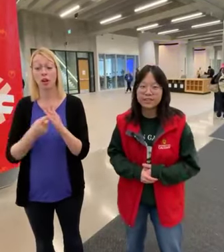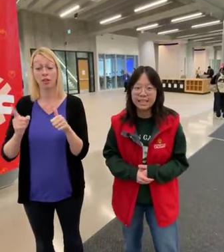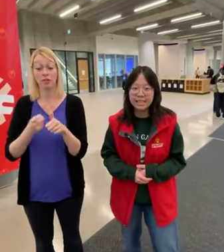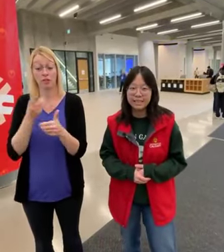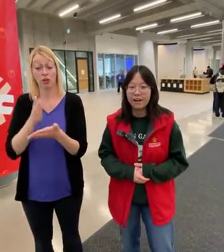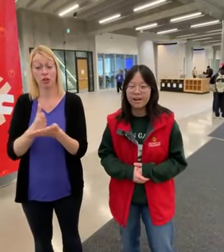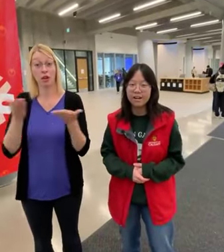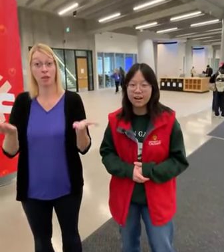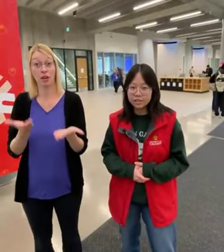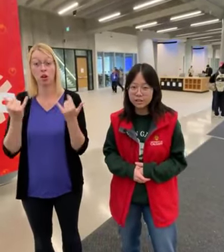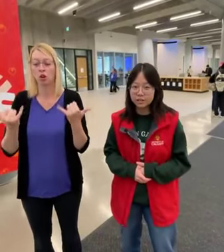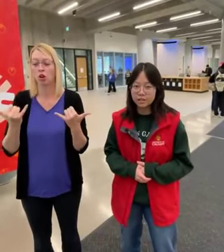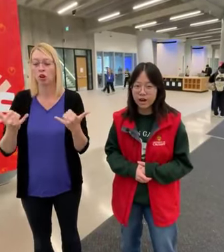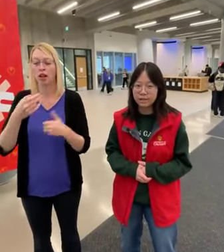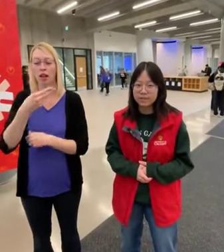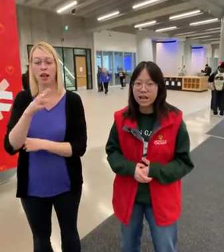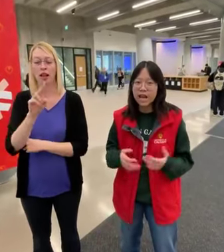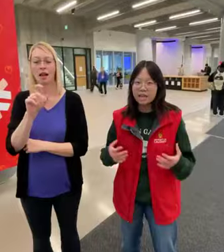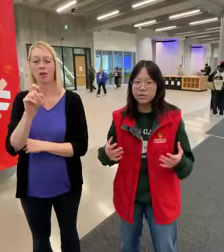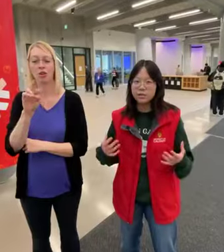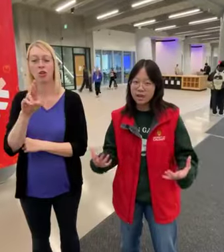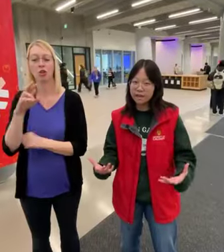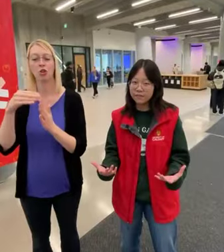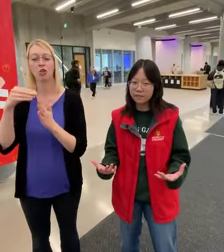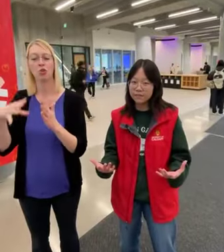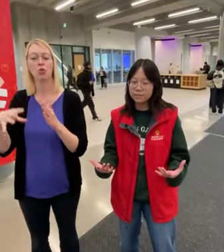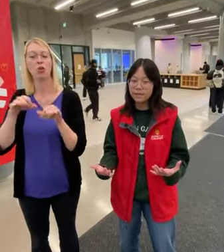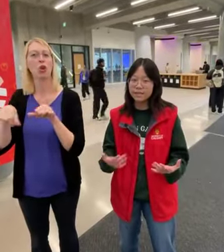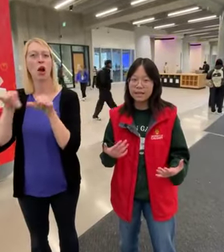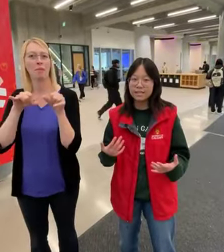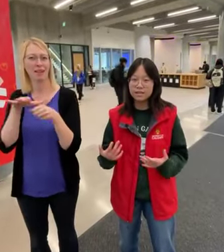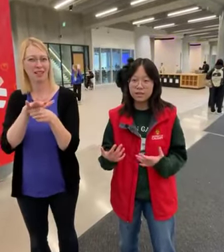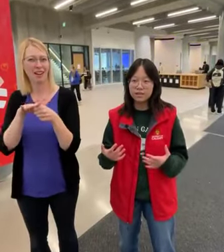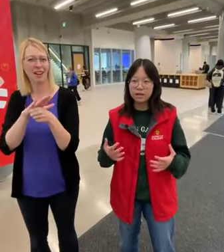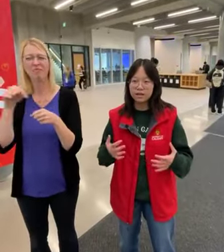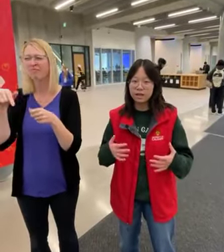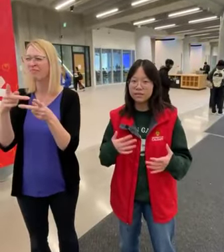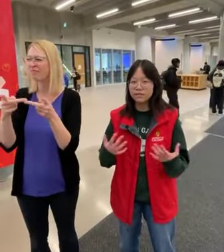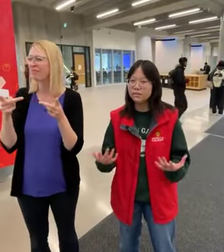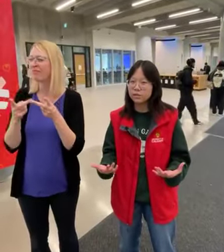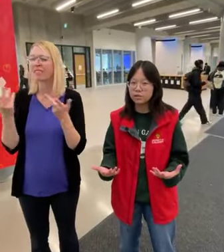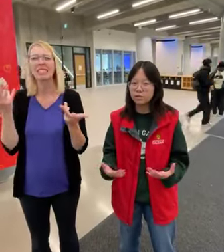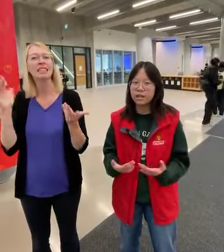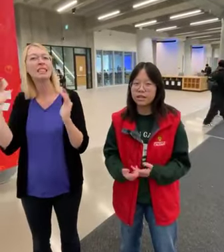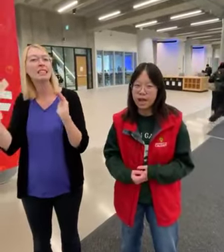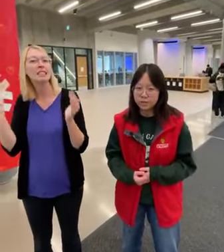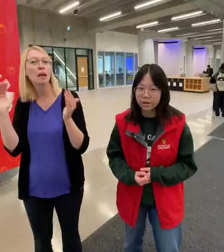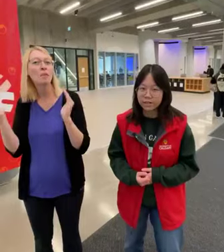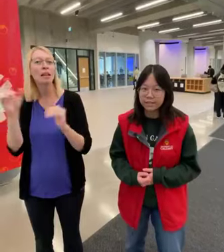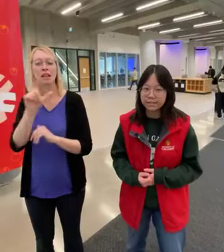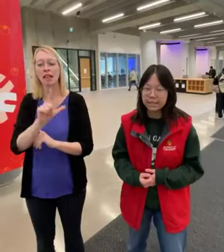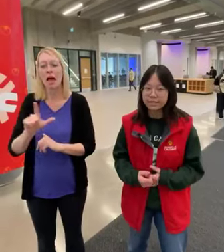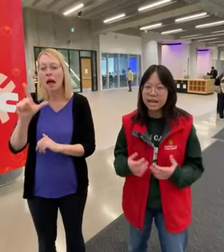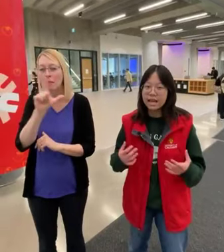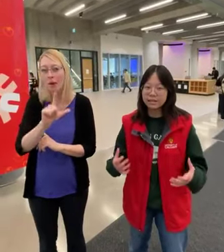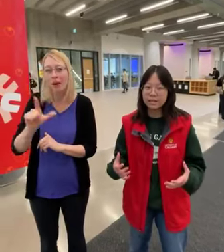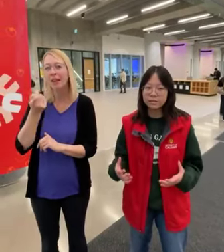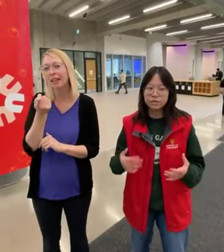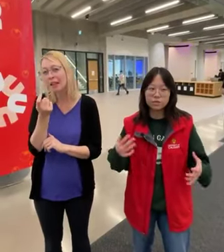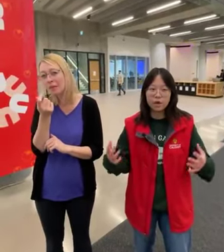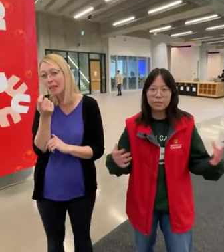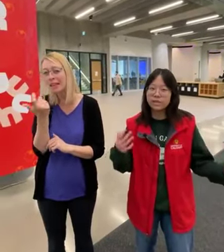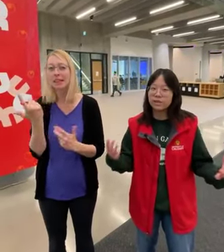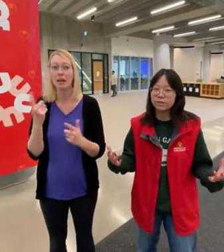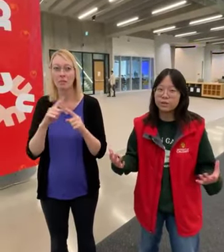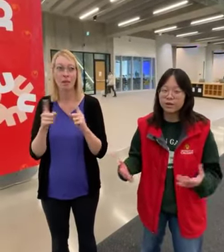here. We're currently in our Hunter Student Commons, and so you can kind of think of this place as a bit kind of similar to a library in a sense,